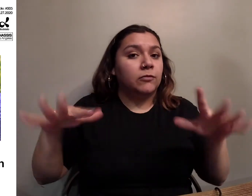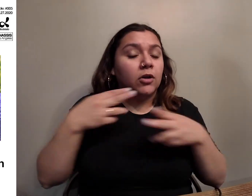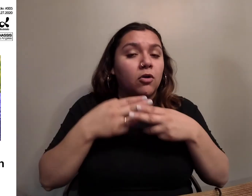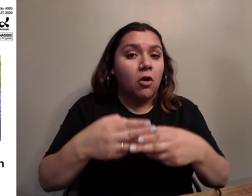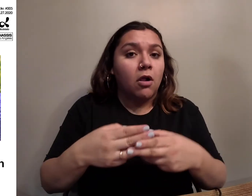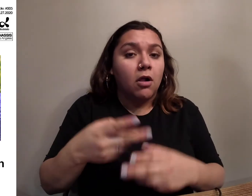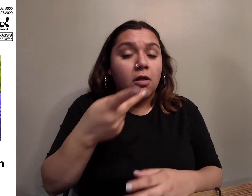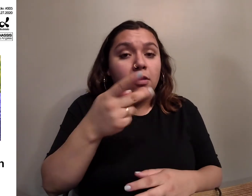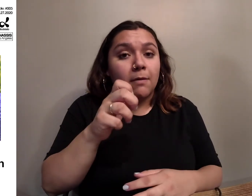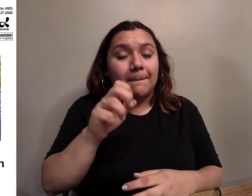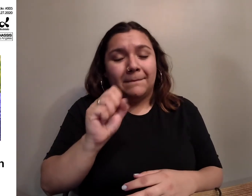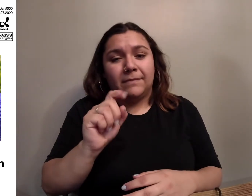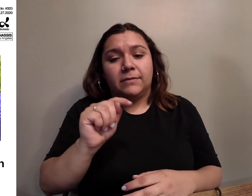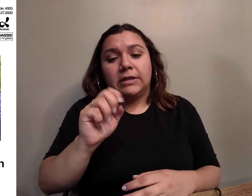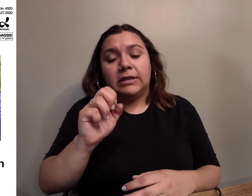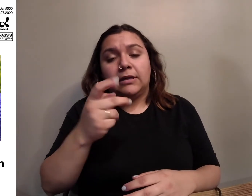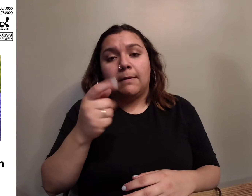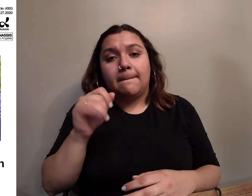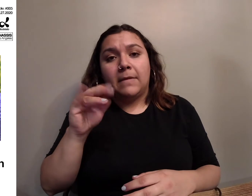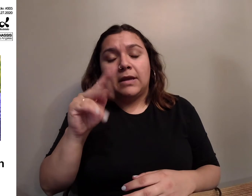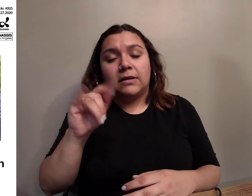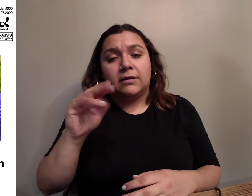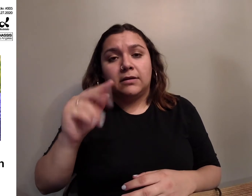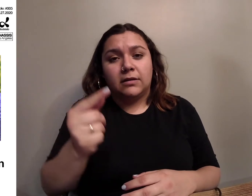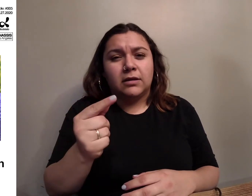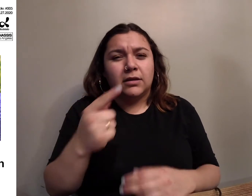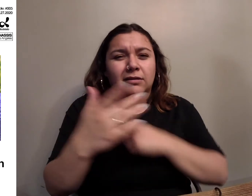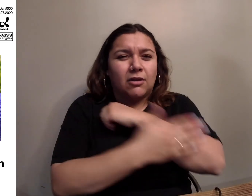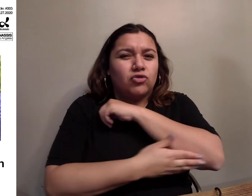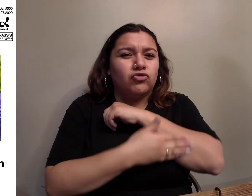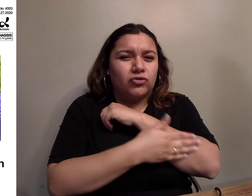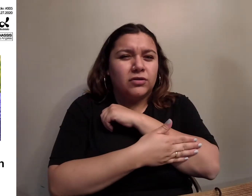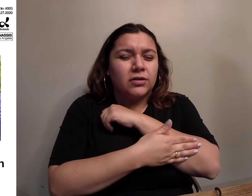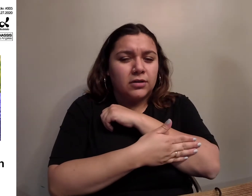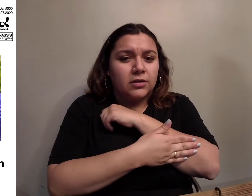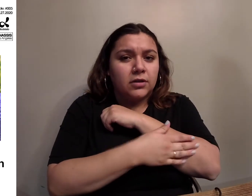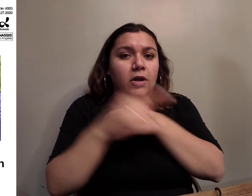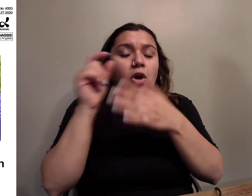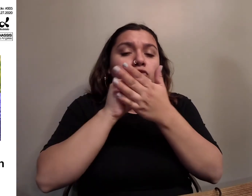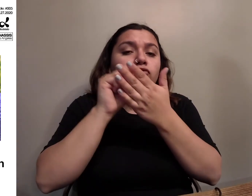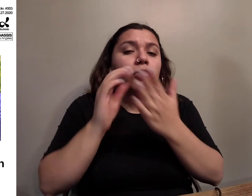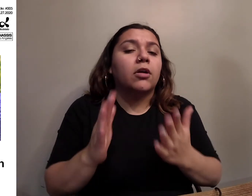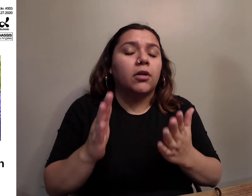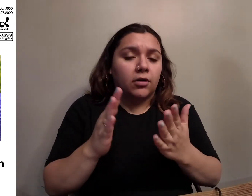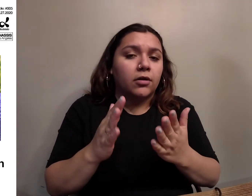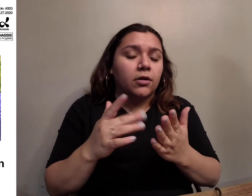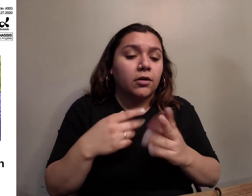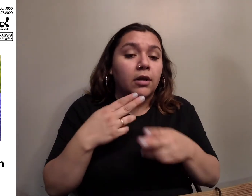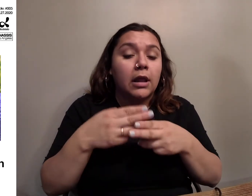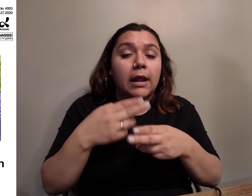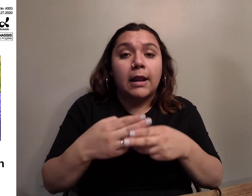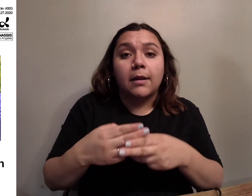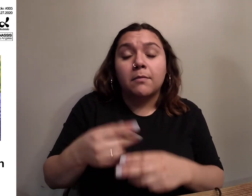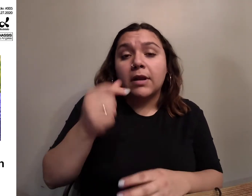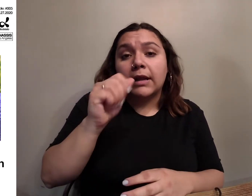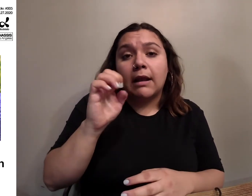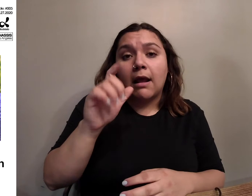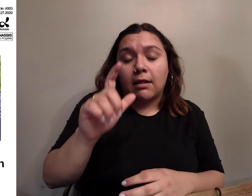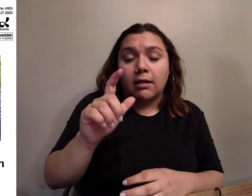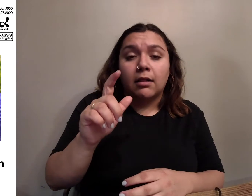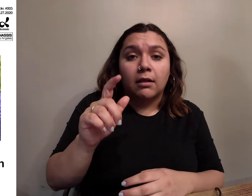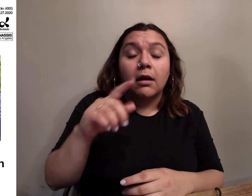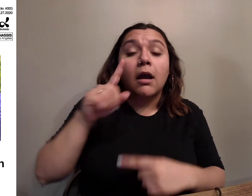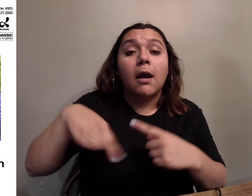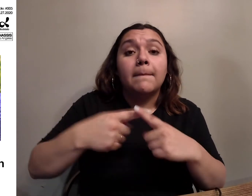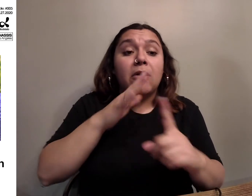Pays, Little Country, written by a rapper turned writer named Gael Faye, about